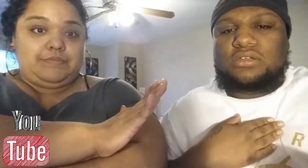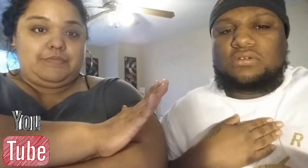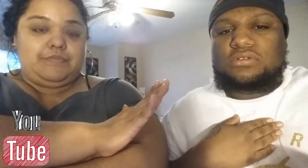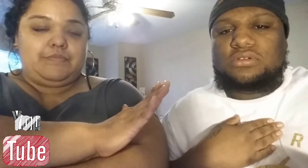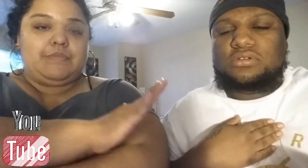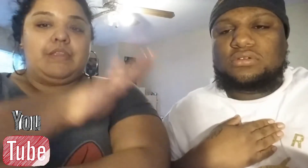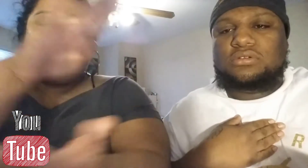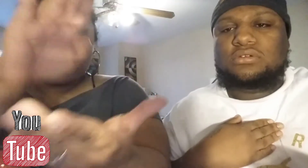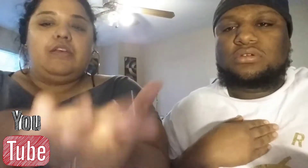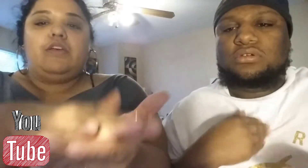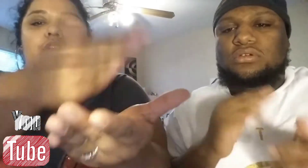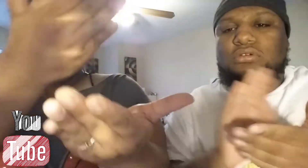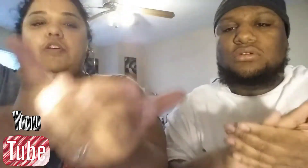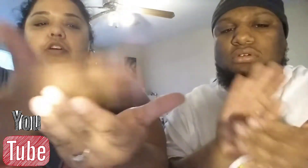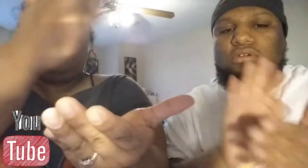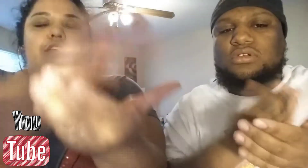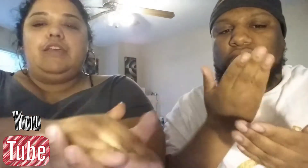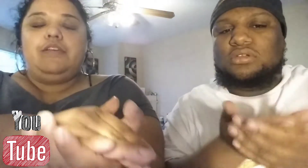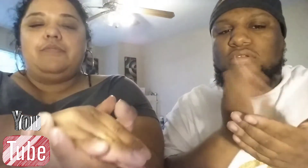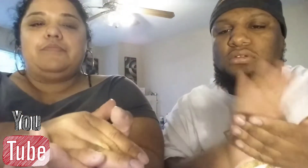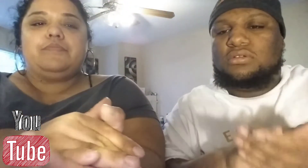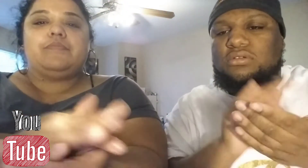Daniel. Cooking.